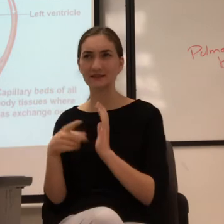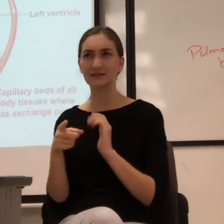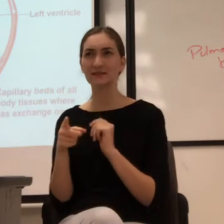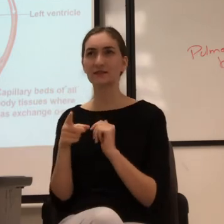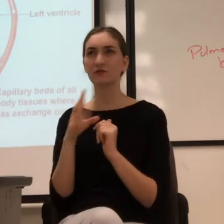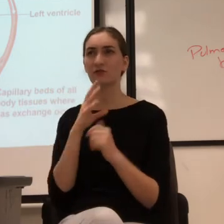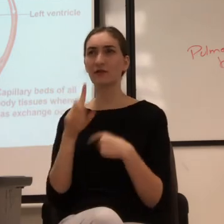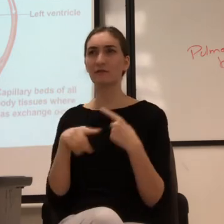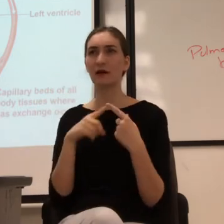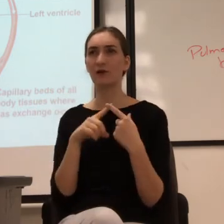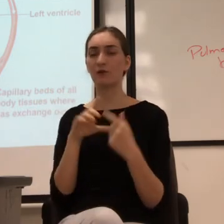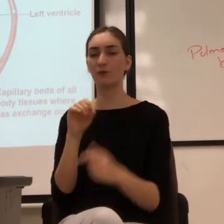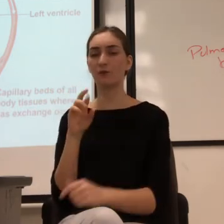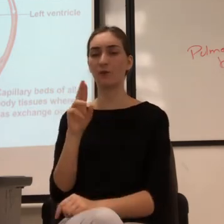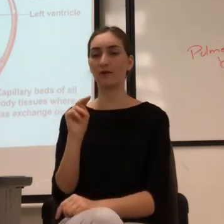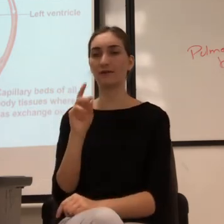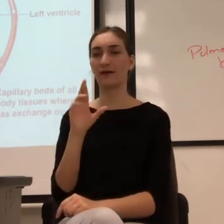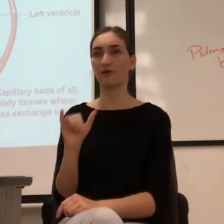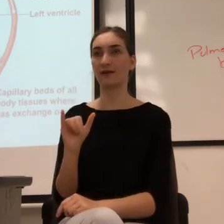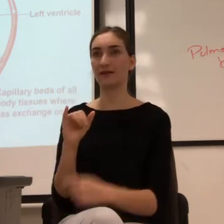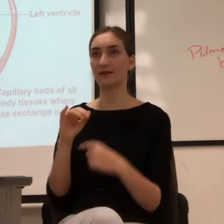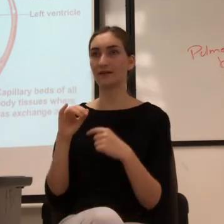circulation?